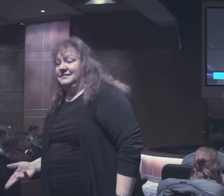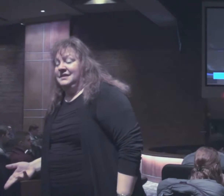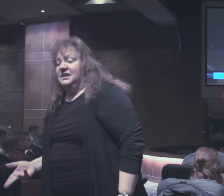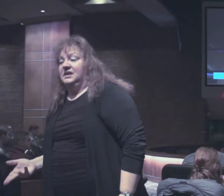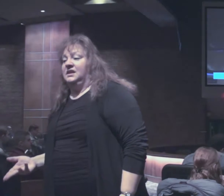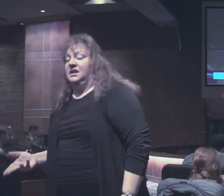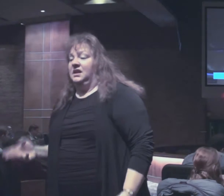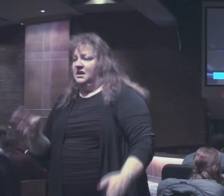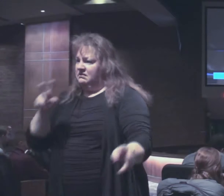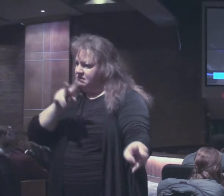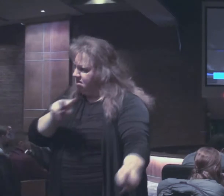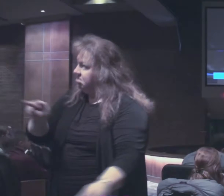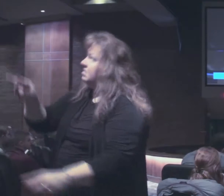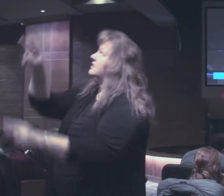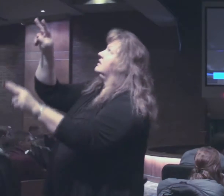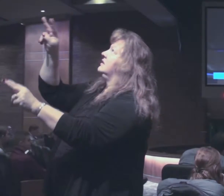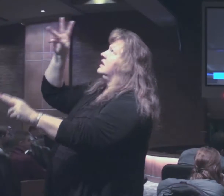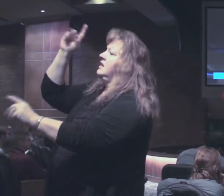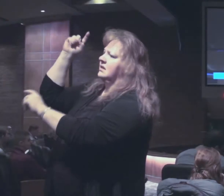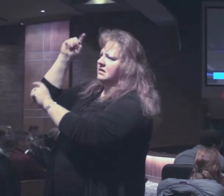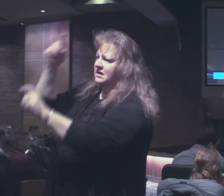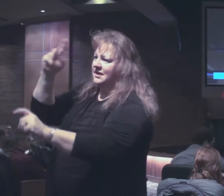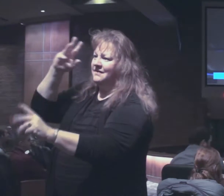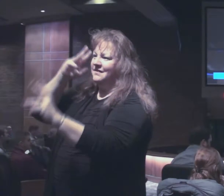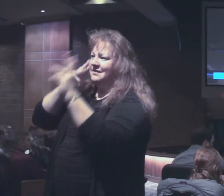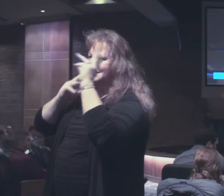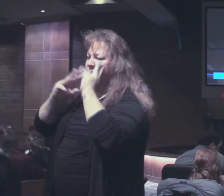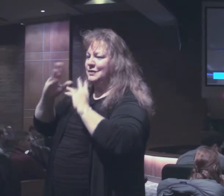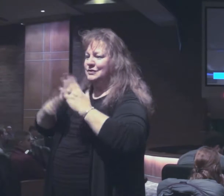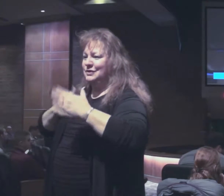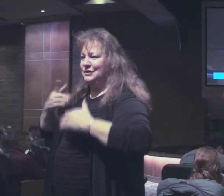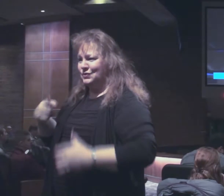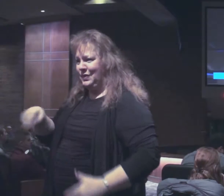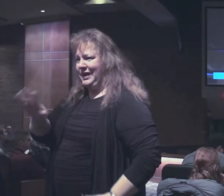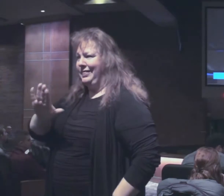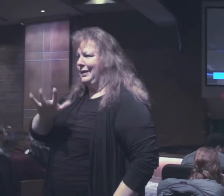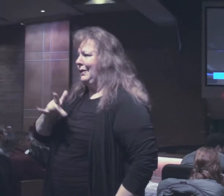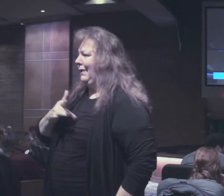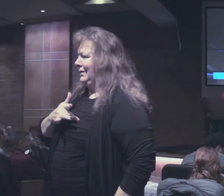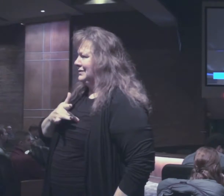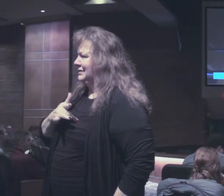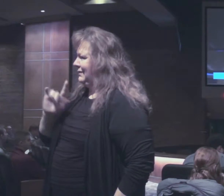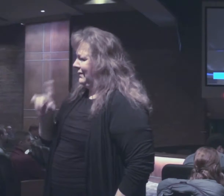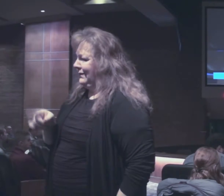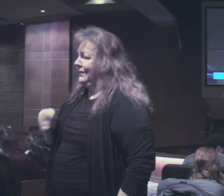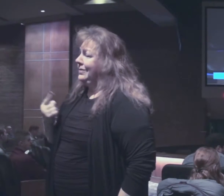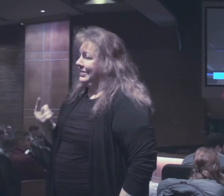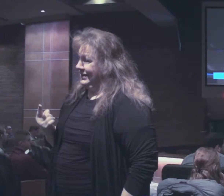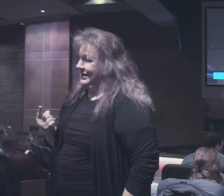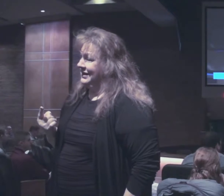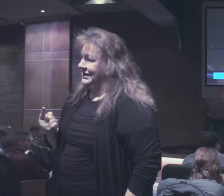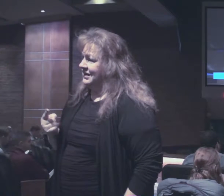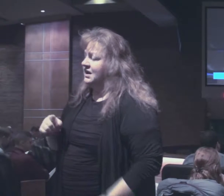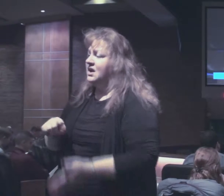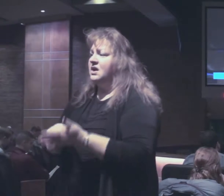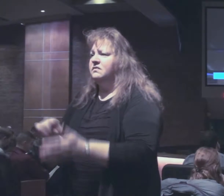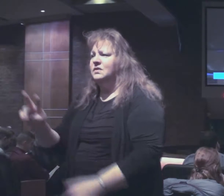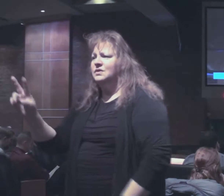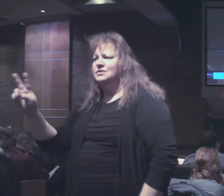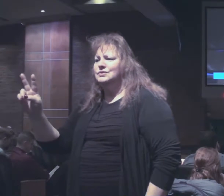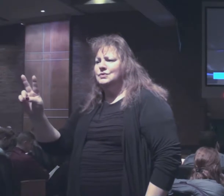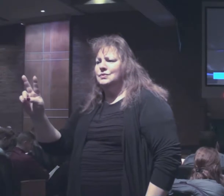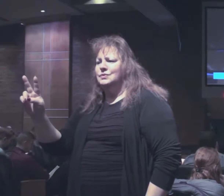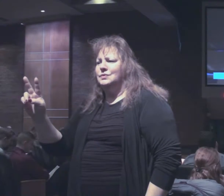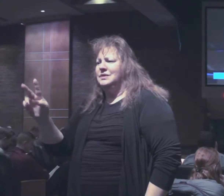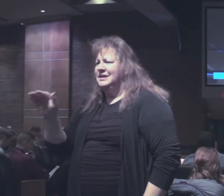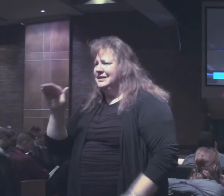And turning to him and experiencing the joy that only God can provide in their hearts. So, verse 2, O sons